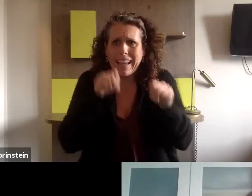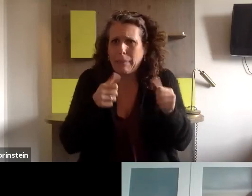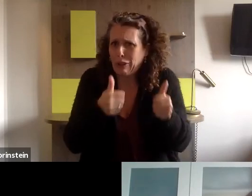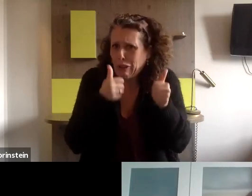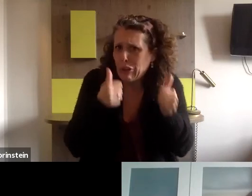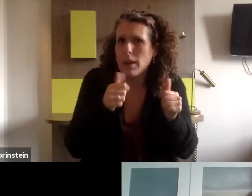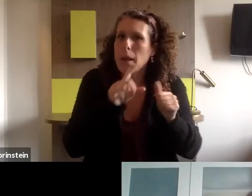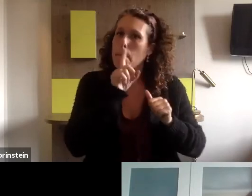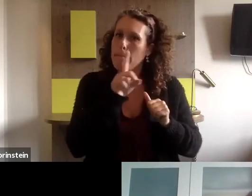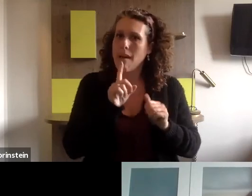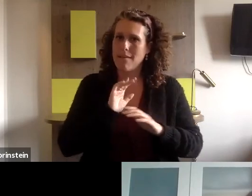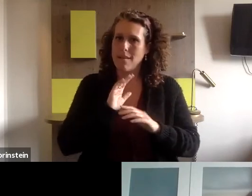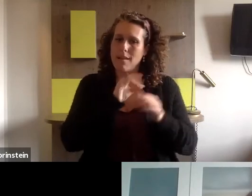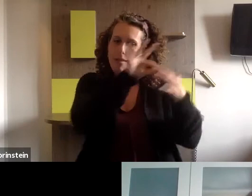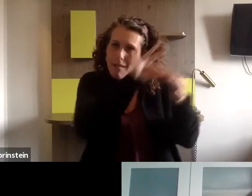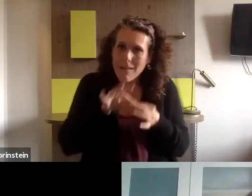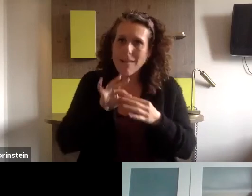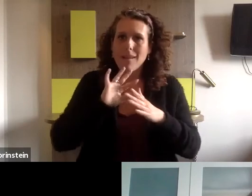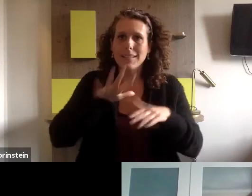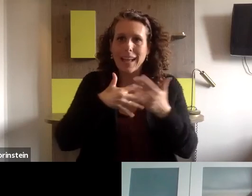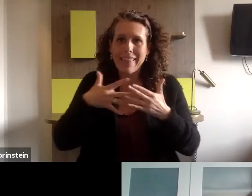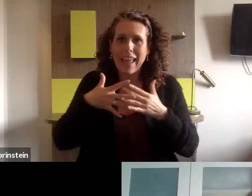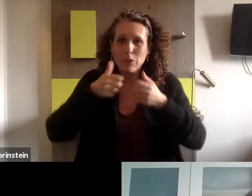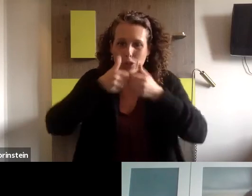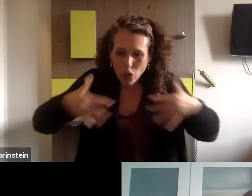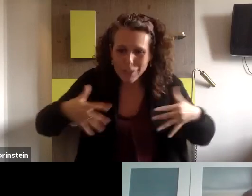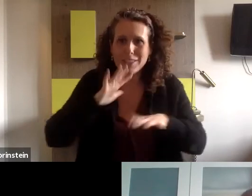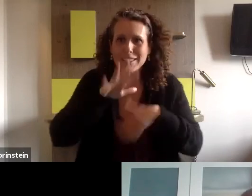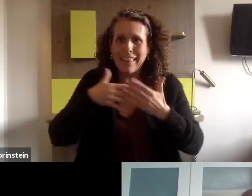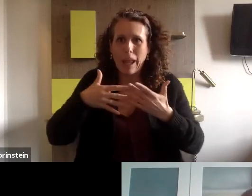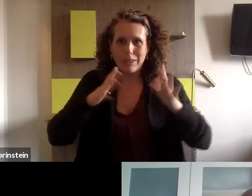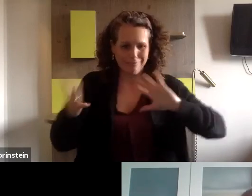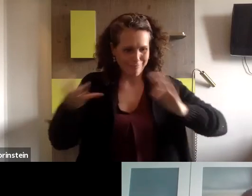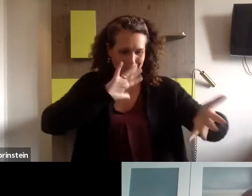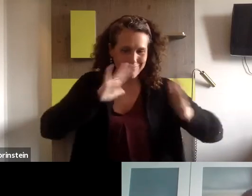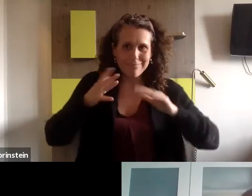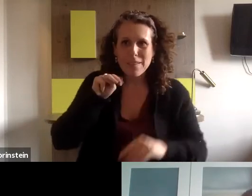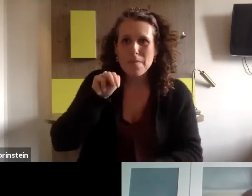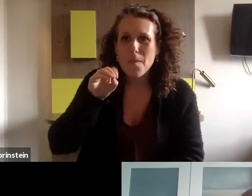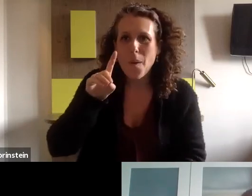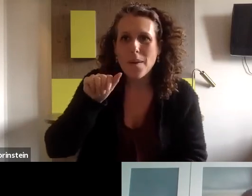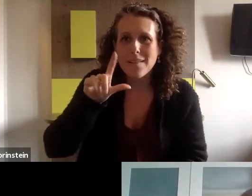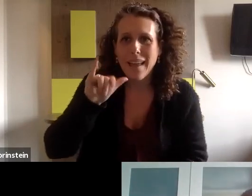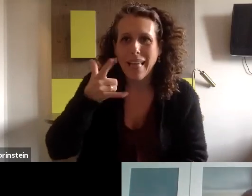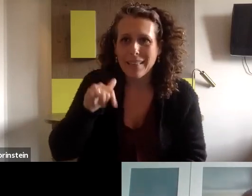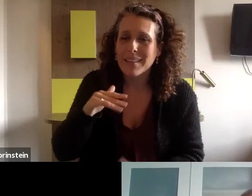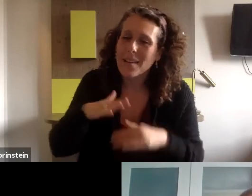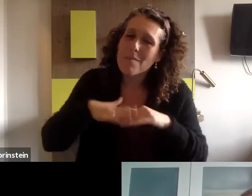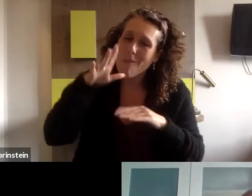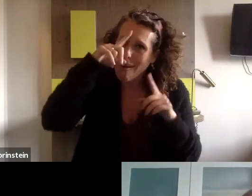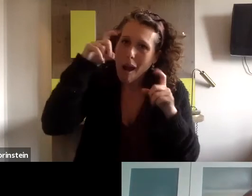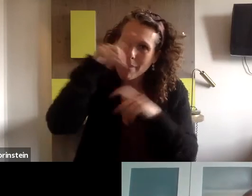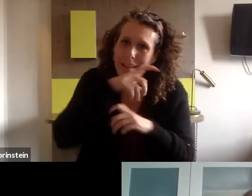of sign languages, based on the modality, it makes it more difficult to use, for example, automatic